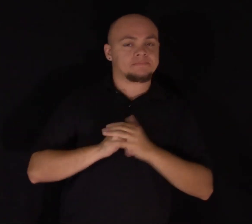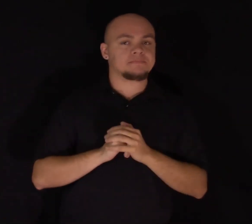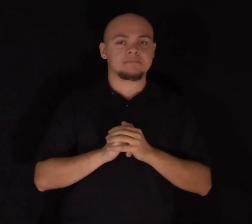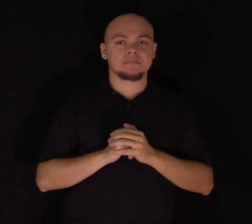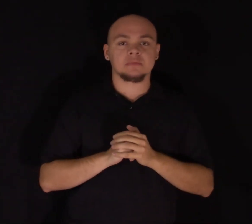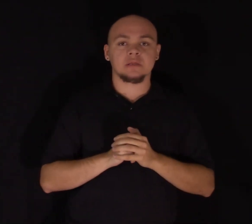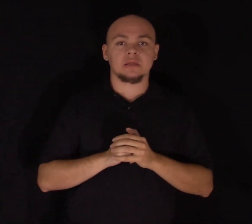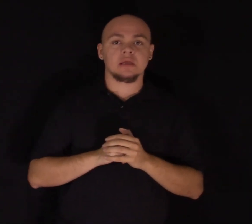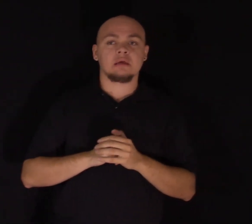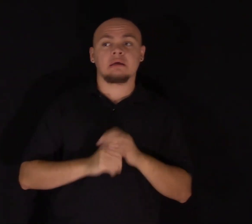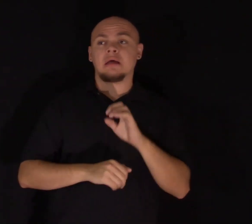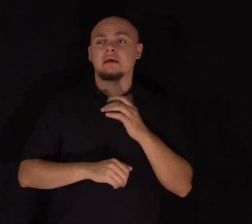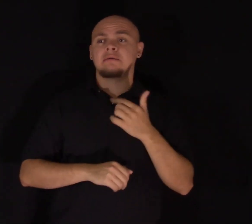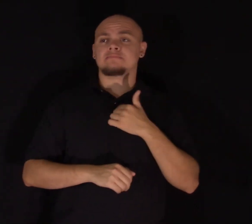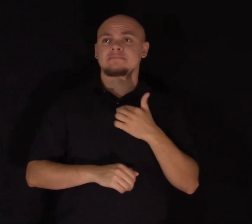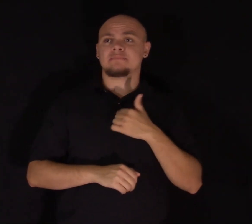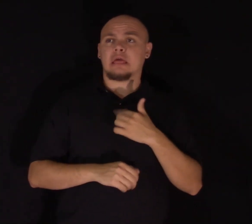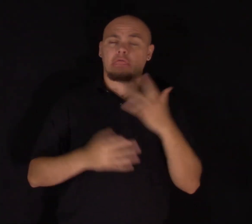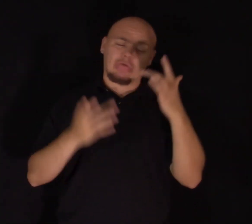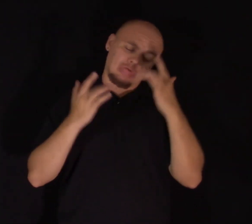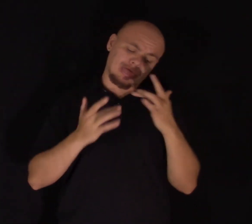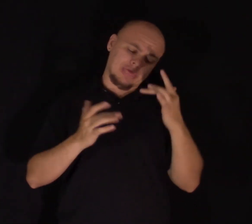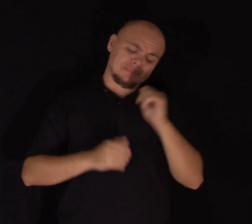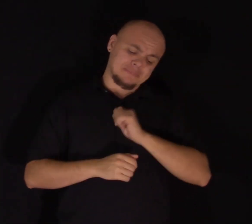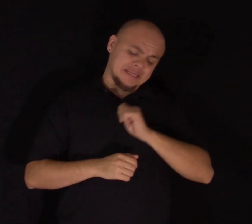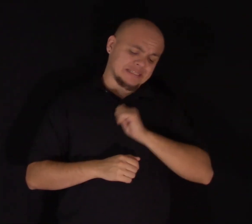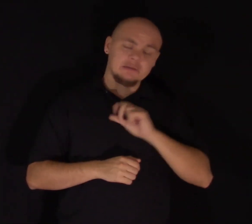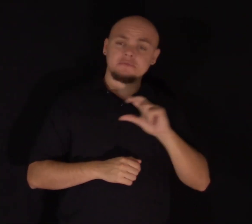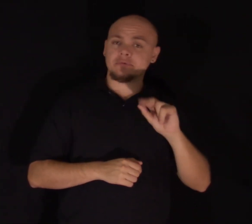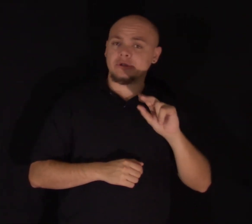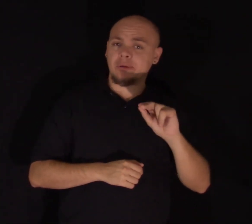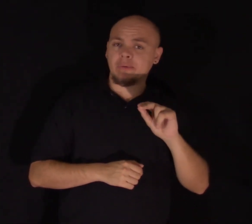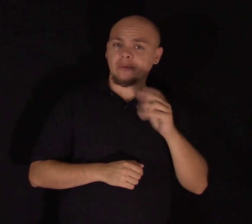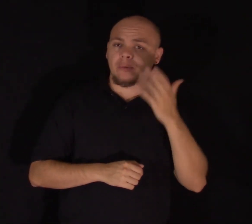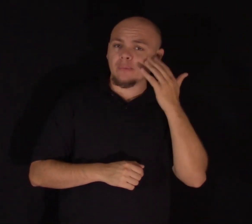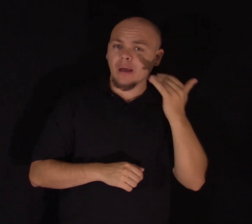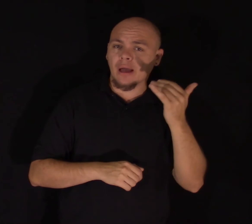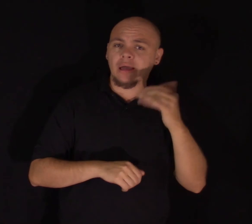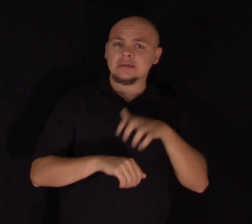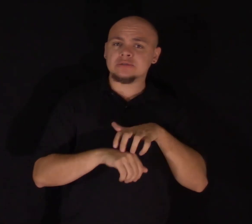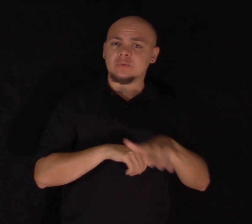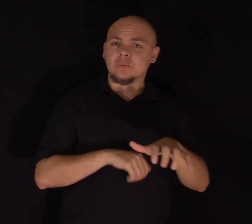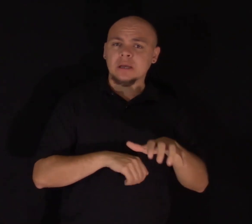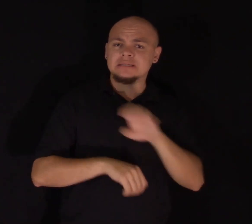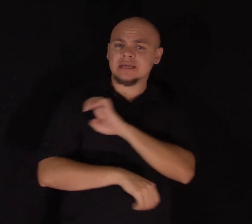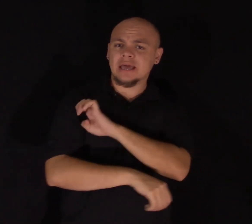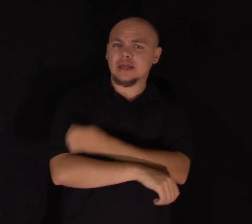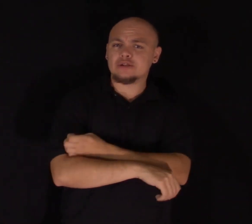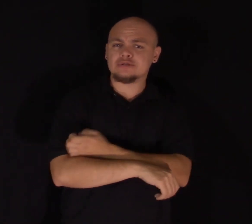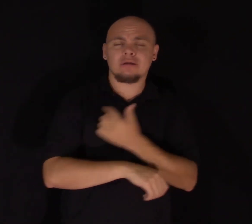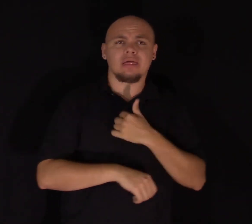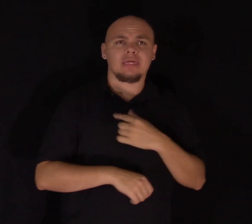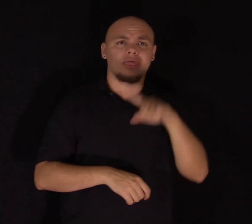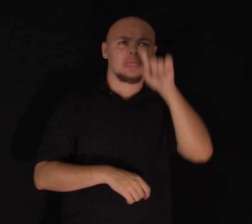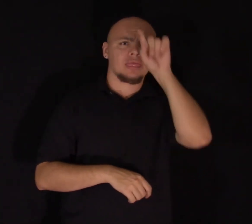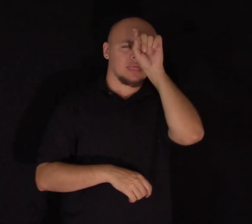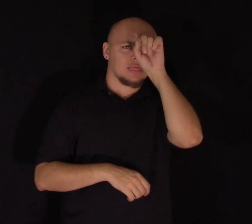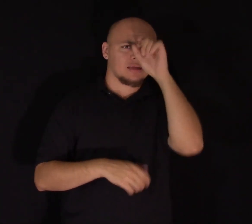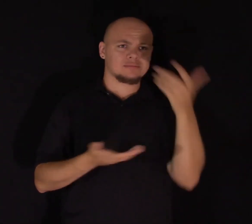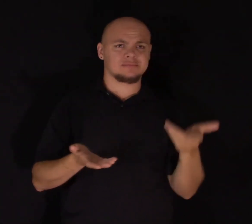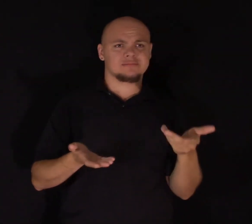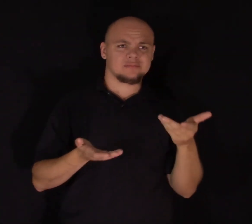waste energy feeling badly for myself, because when I do, I get stuck in a paradox where there's no room for